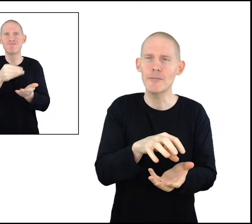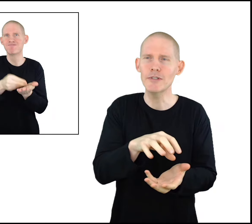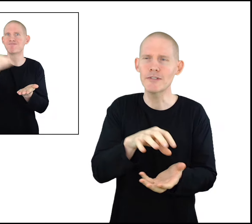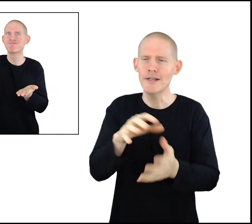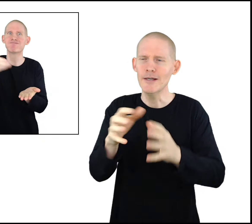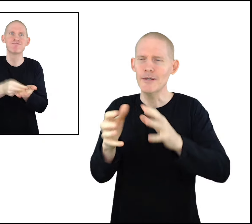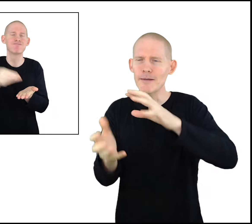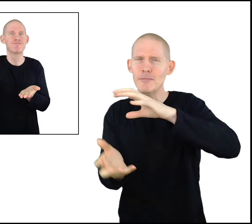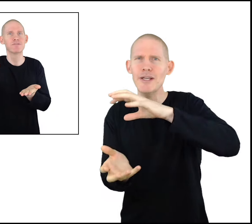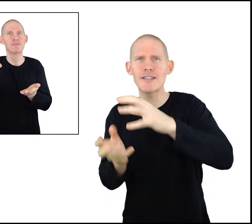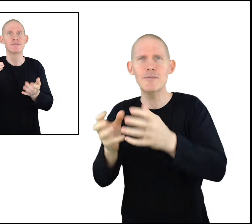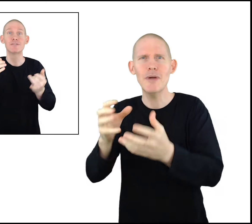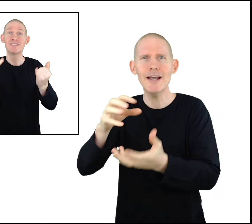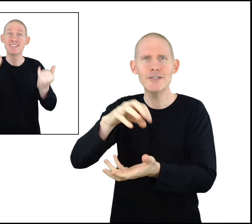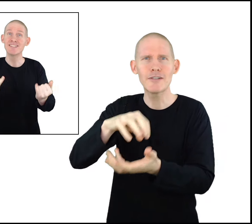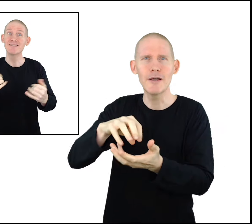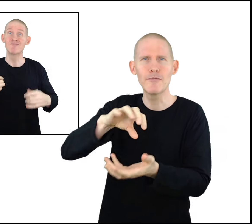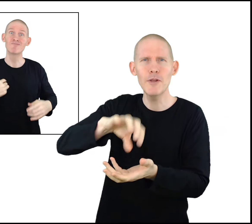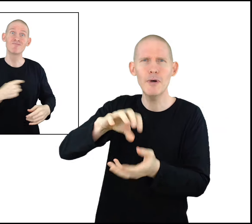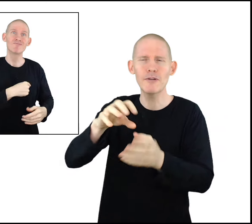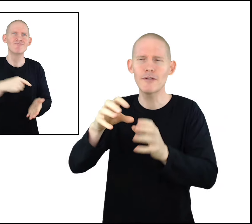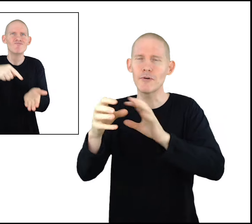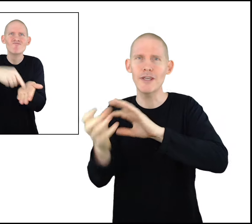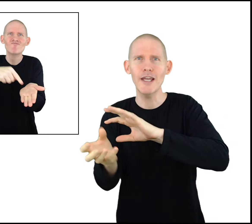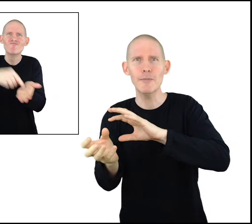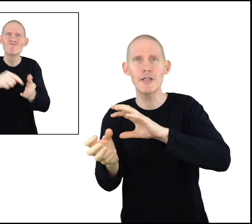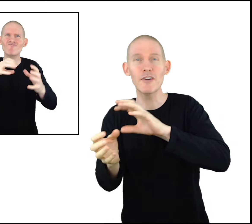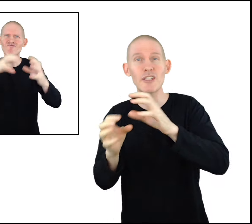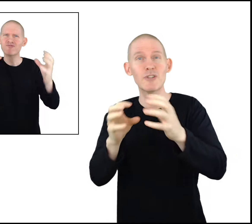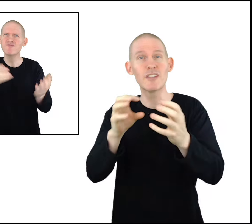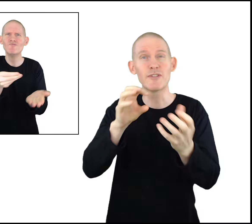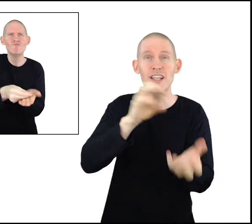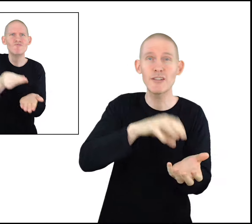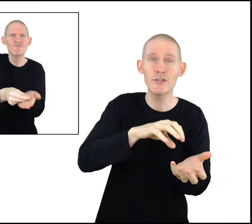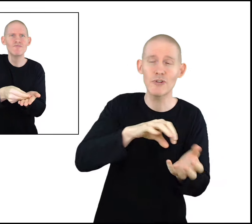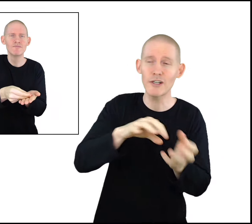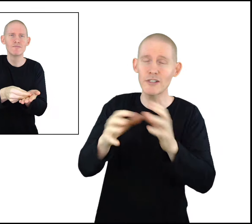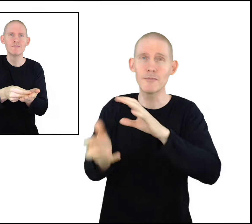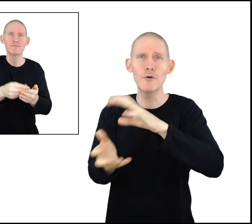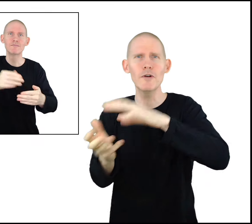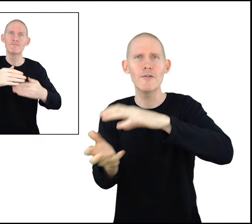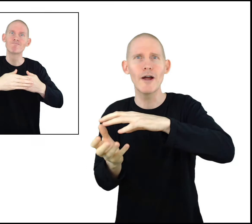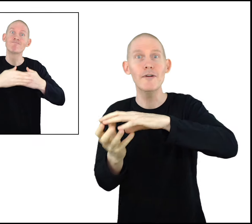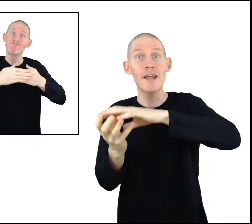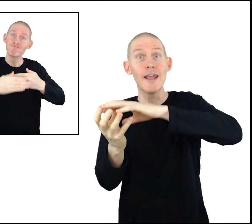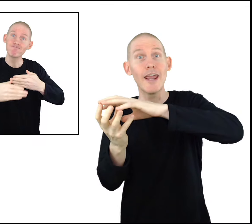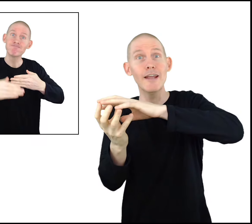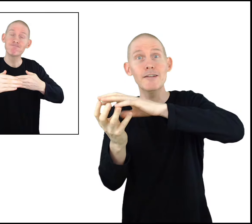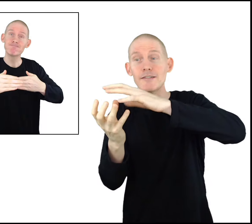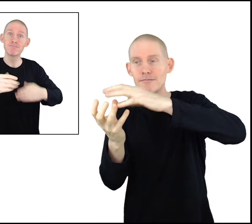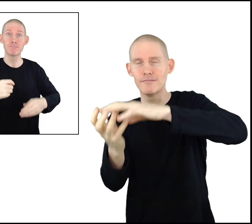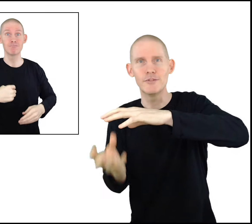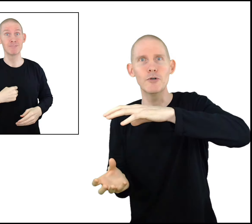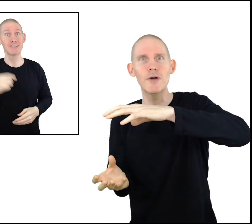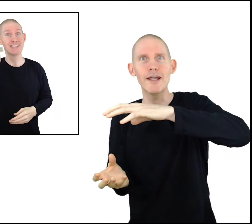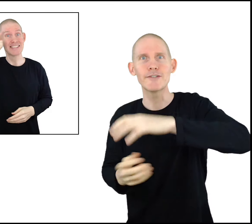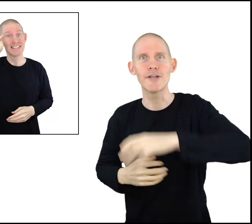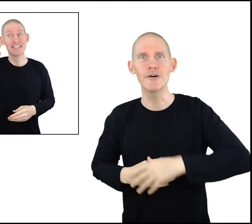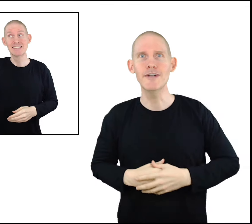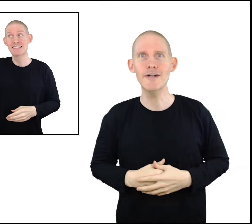statements, mix and mash them, flip out the vocabulary, use the sentence structure, move it around, and do ASL